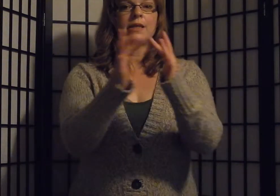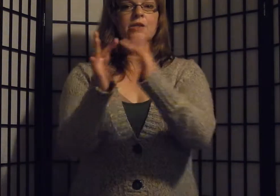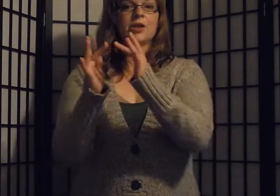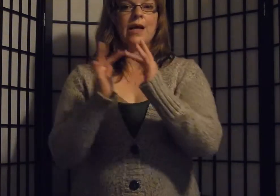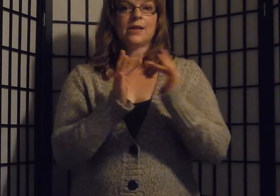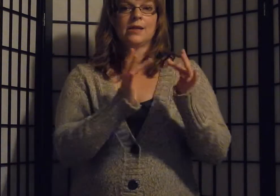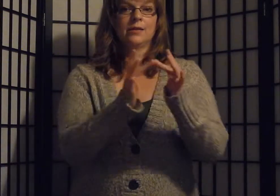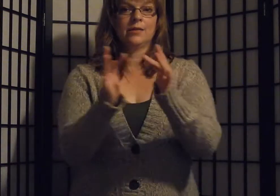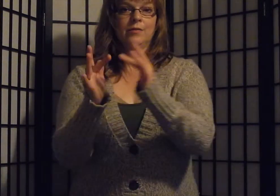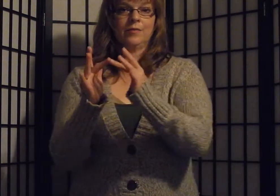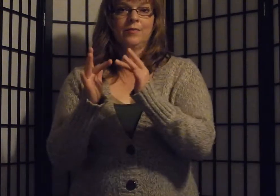Internet.